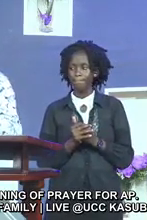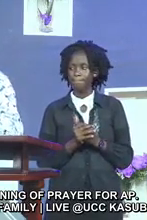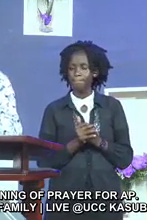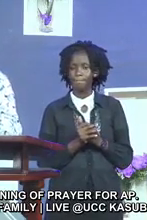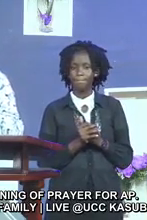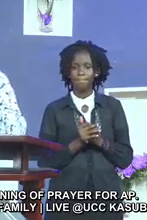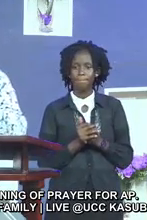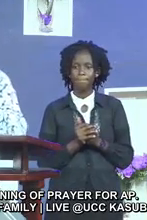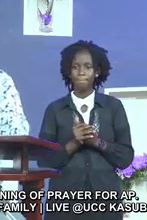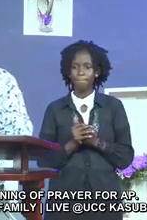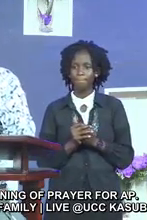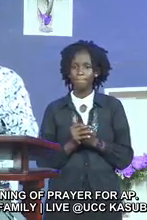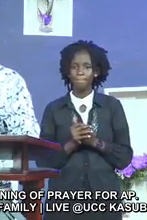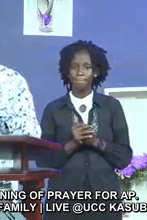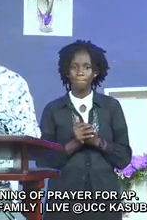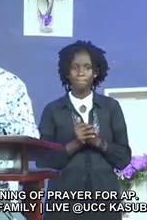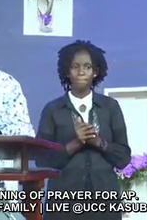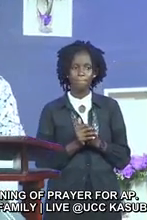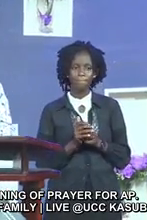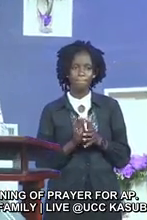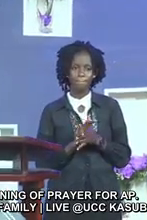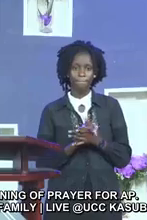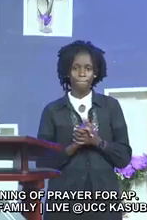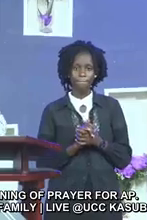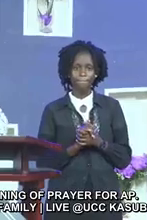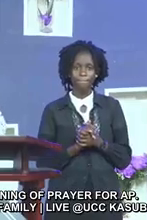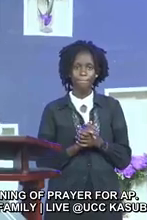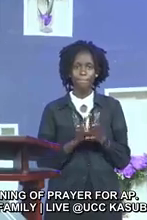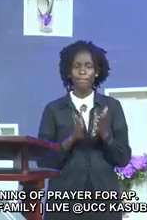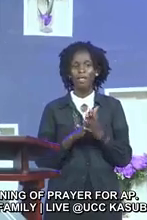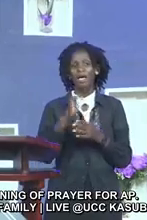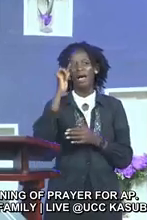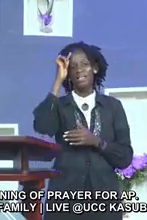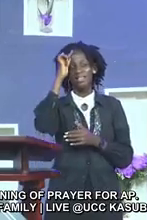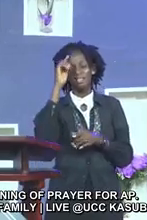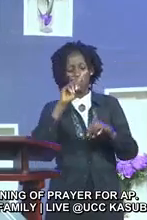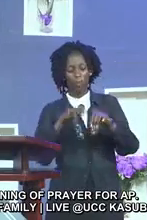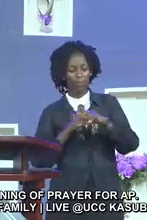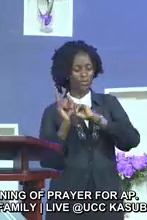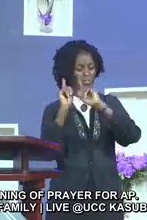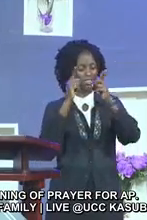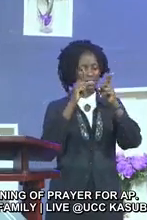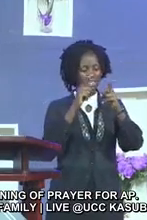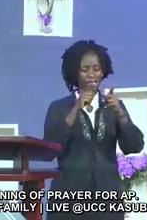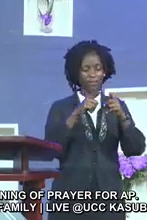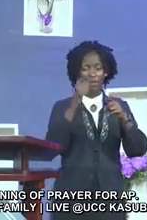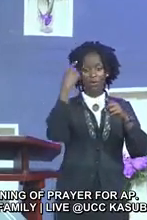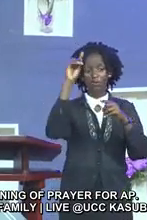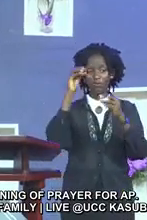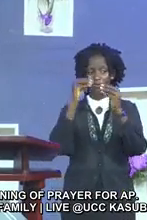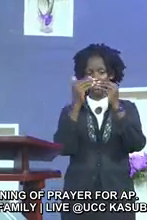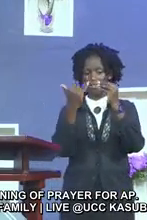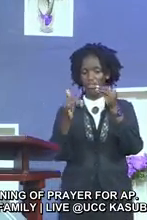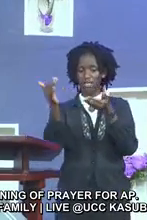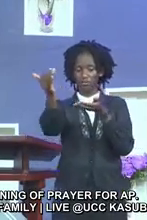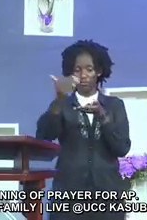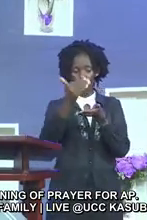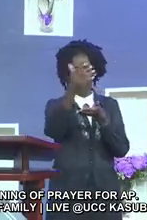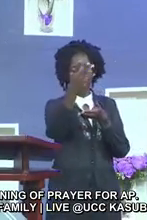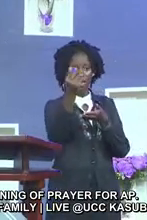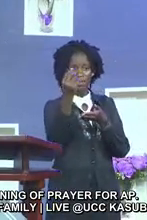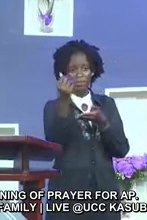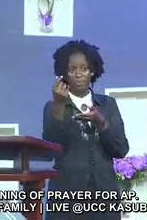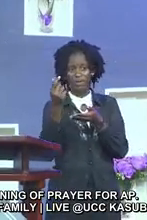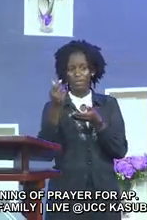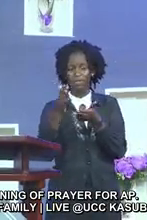moment. But I have to thank pastor for allowing it to happen. Ekirowoozo ekyo bwe kyajja ekyokuba ntugenda kuba nga tusonda